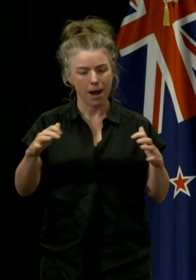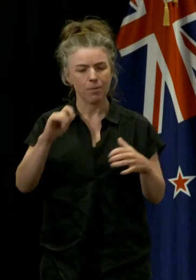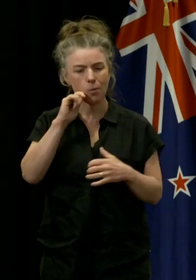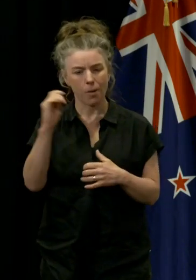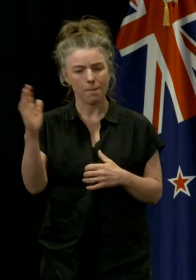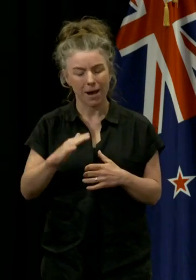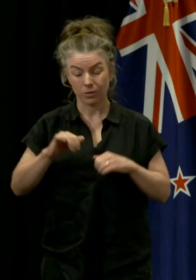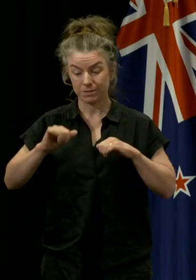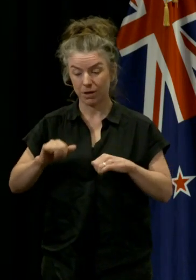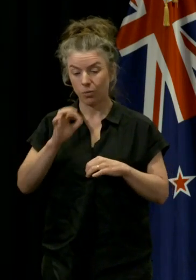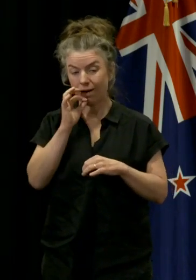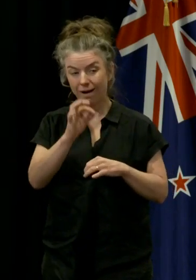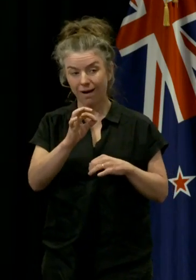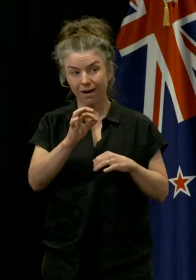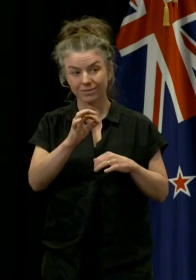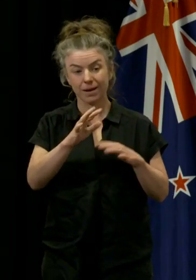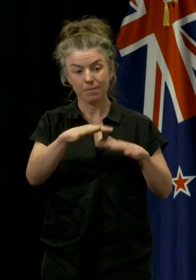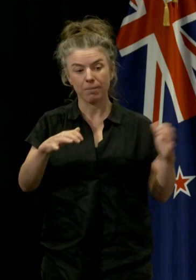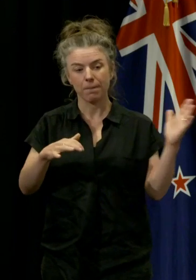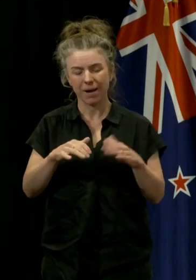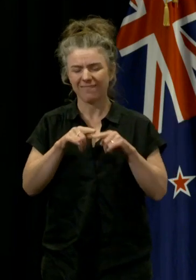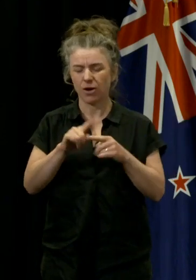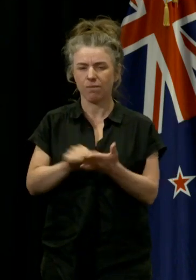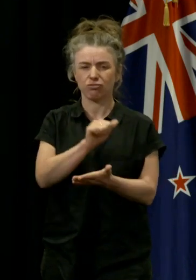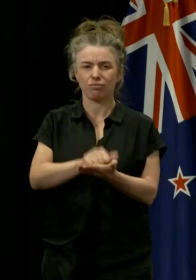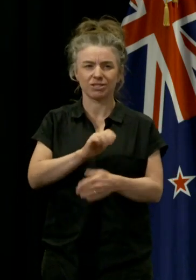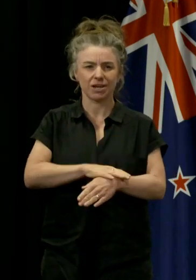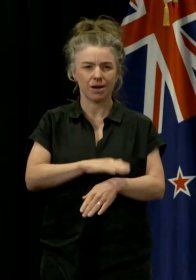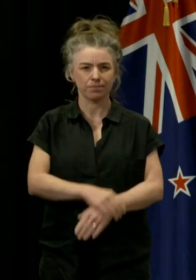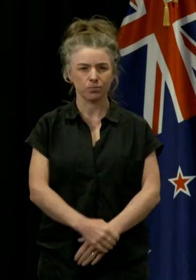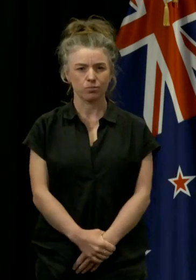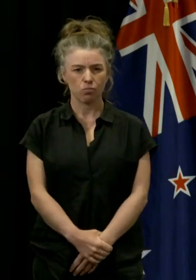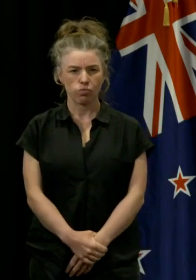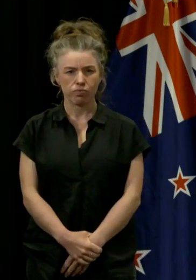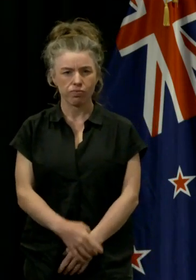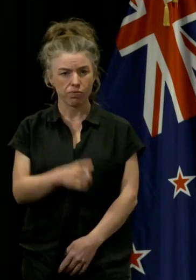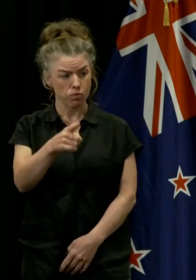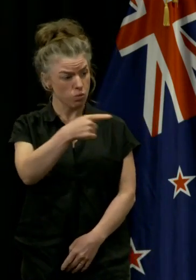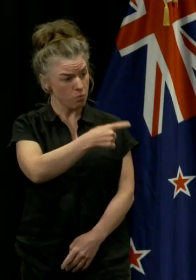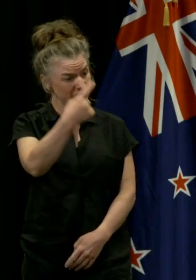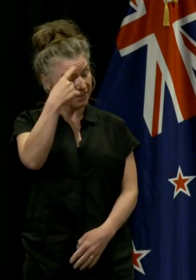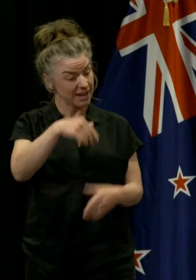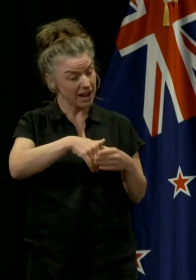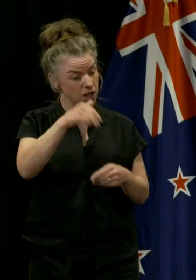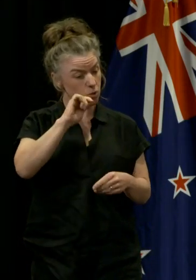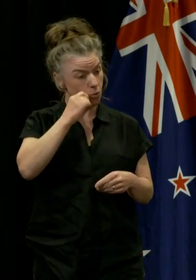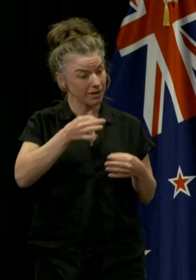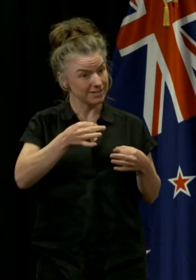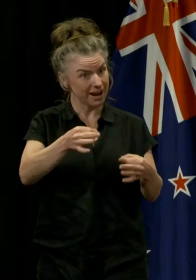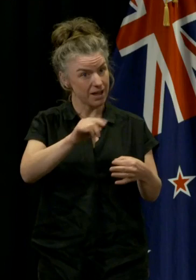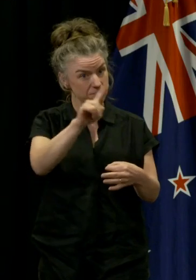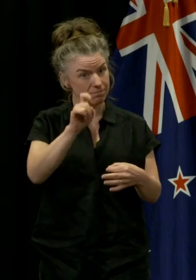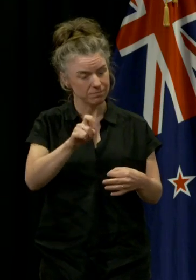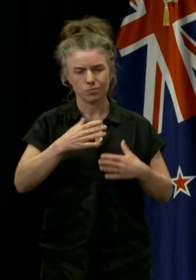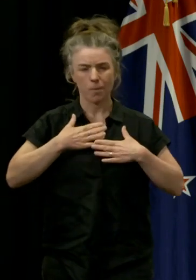the Speaker to recall Parliament when it's appropriate to do so. Any questions? Sorry, what was that? Do you accept the election to be delayed? That's